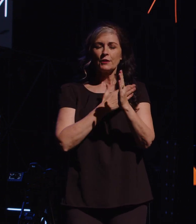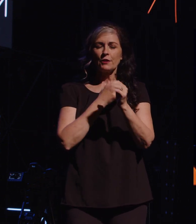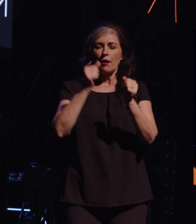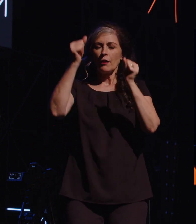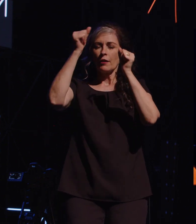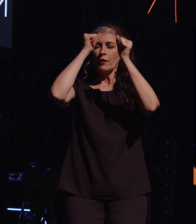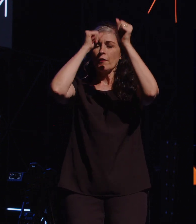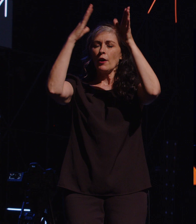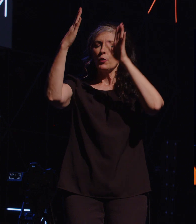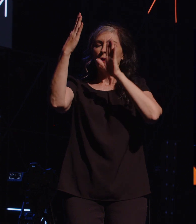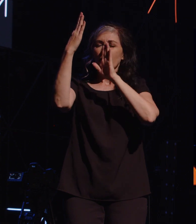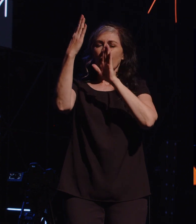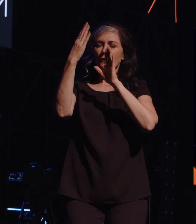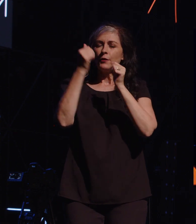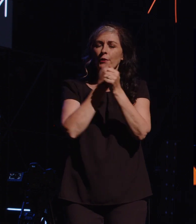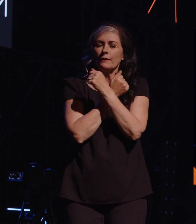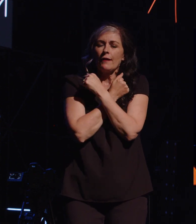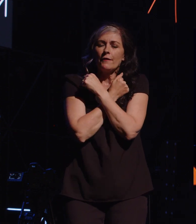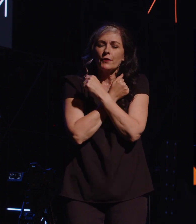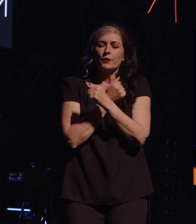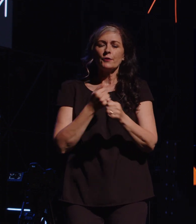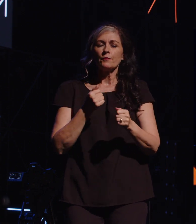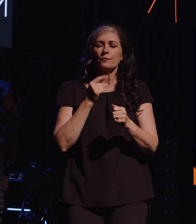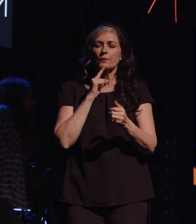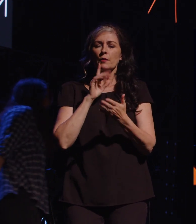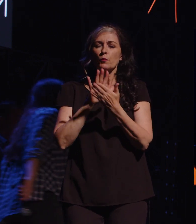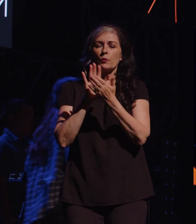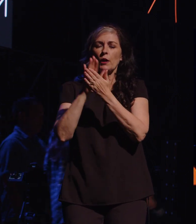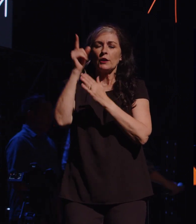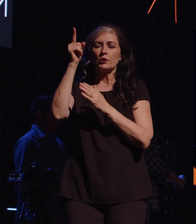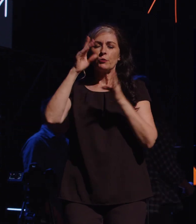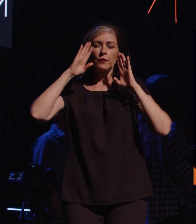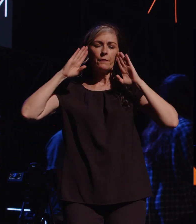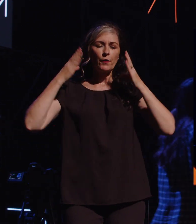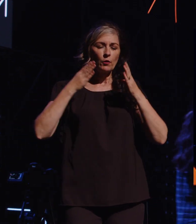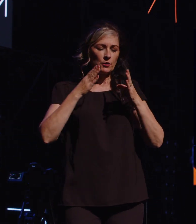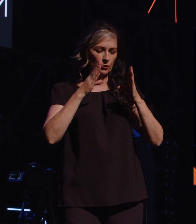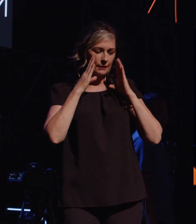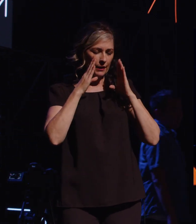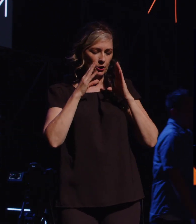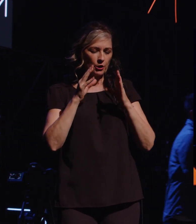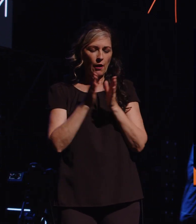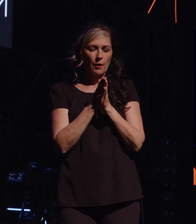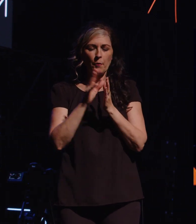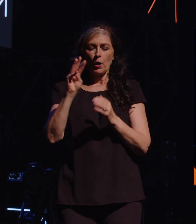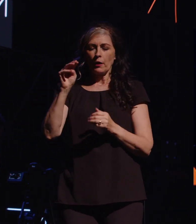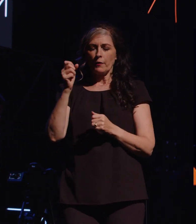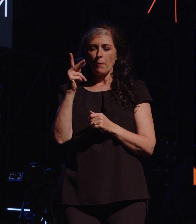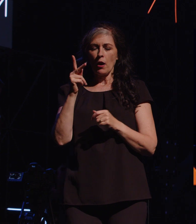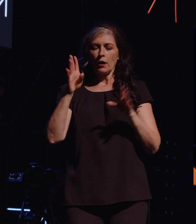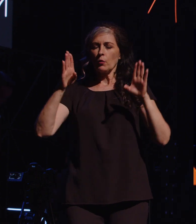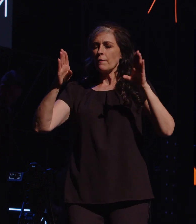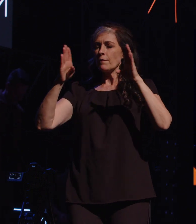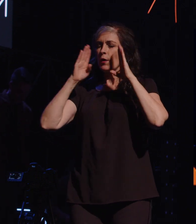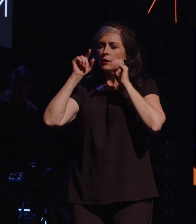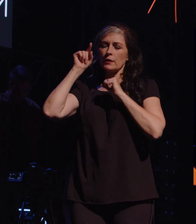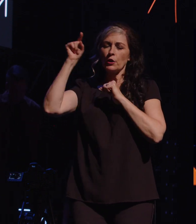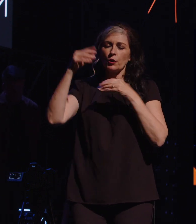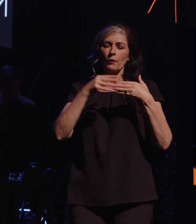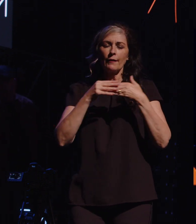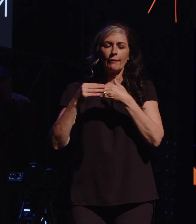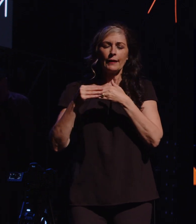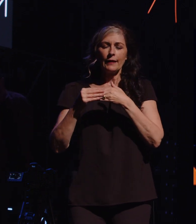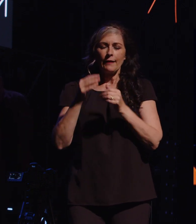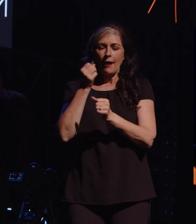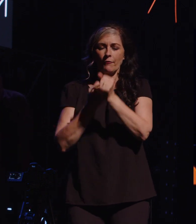praise you. And I pray, Lord, that throughout this year, as we focus our attention in the book of Mark, we focus our eyes on you, that you would lead each person in